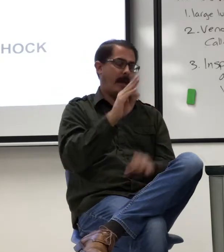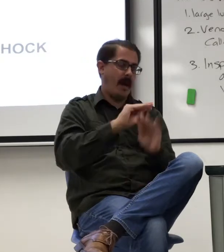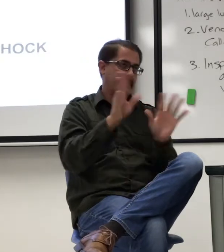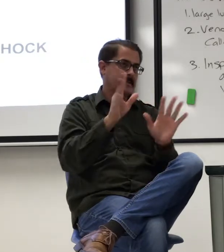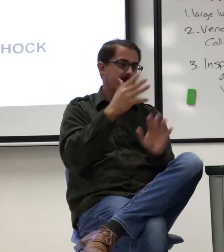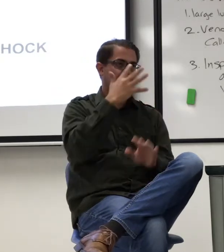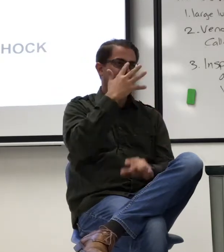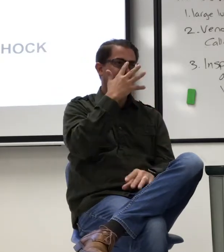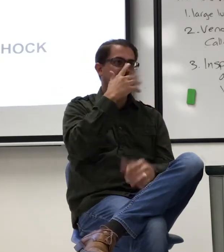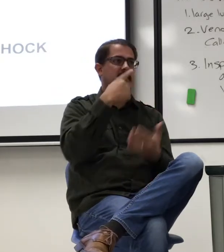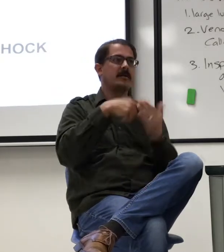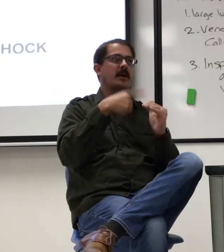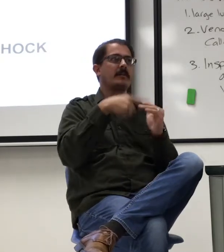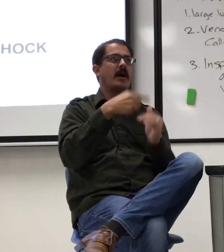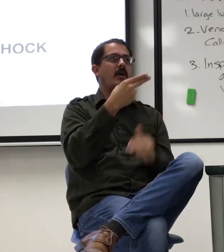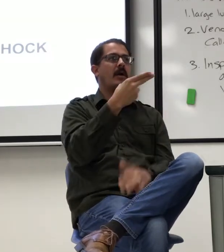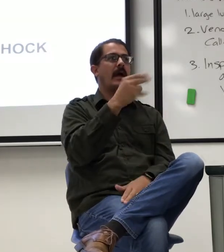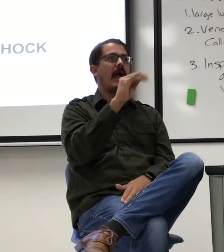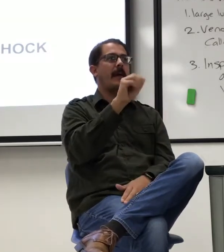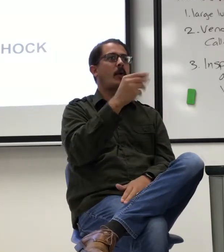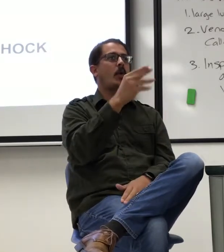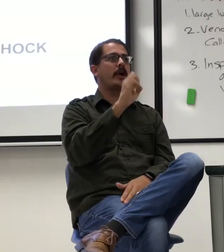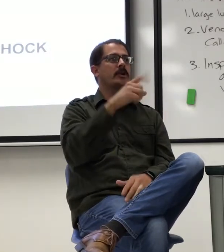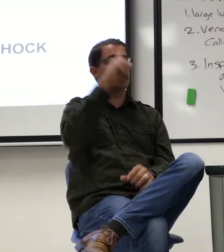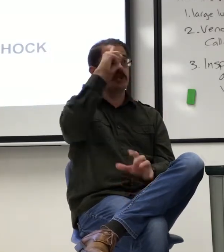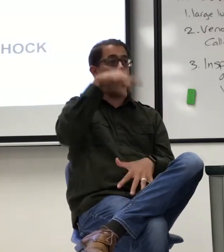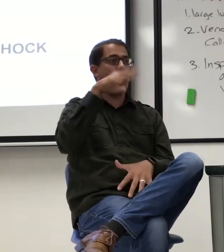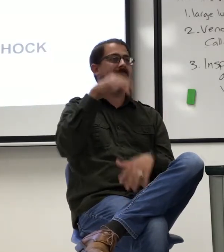is talk about hemorrhagic shock, which is bleeding.